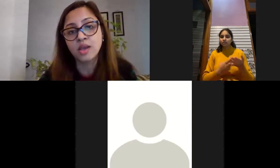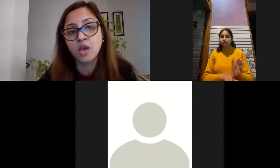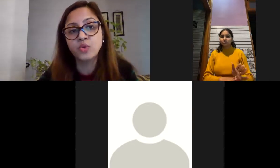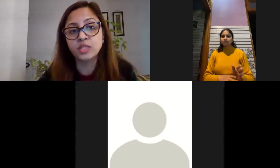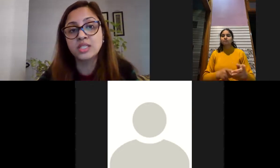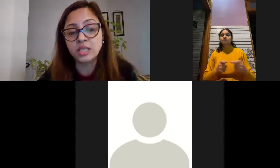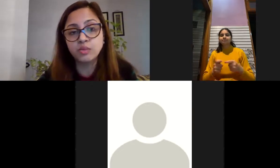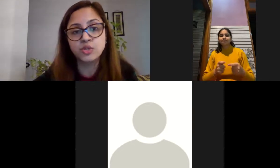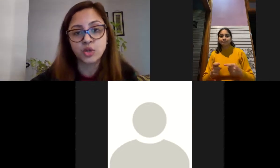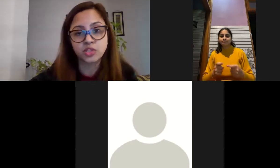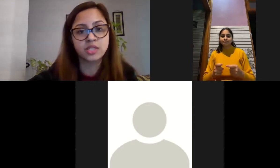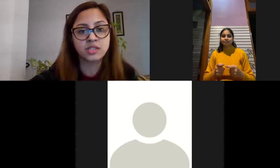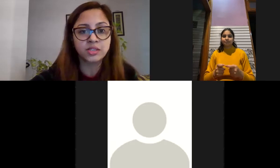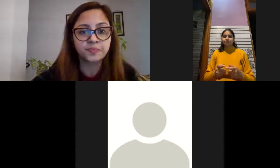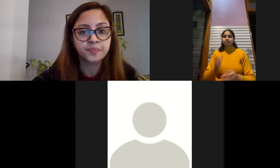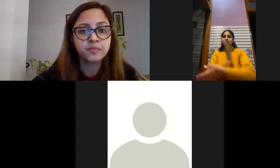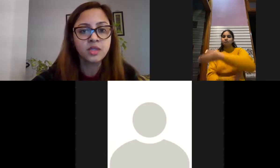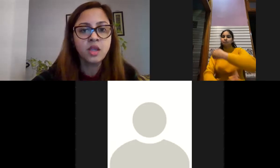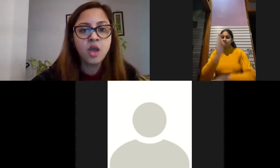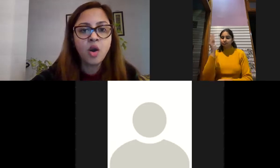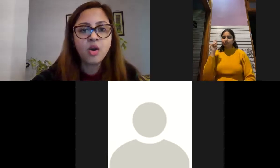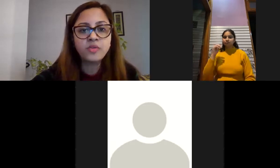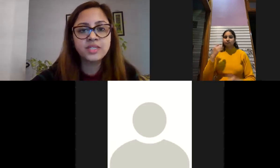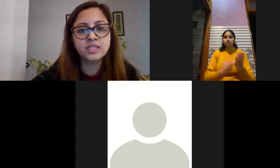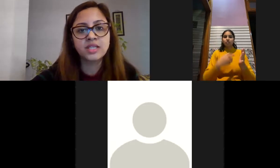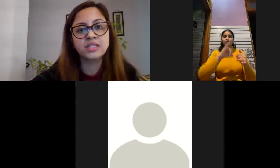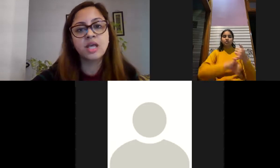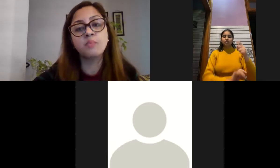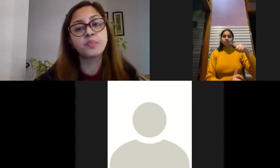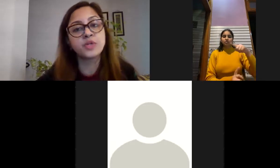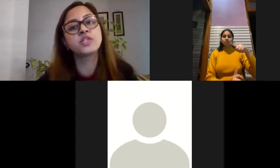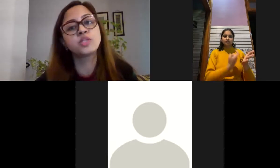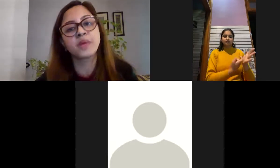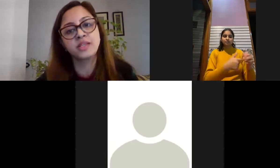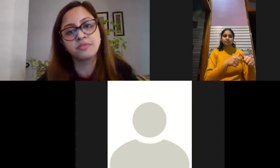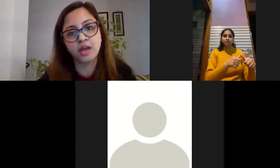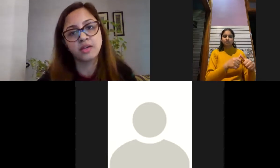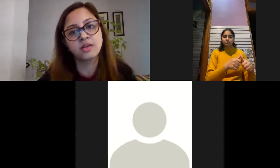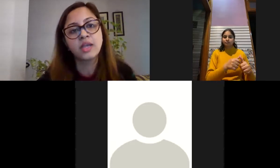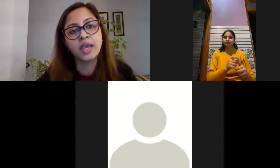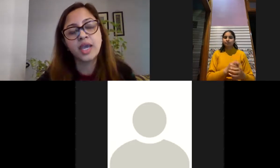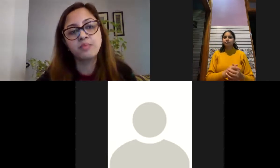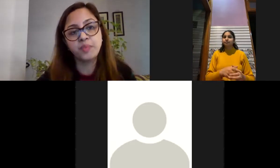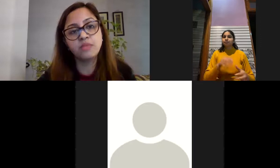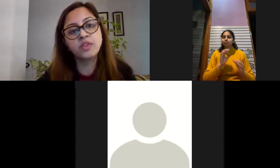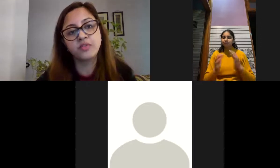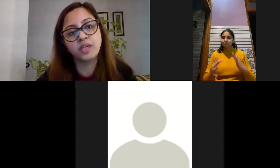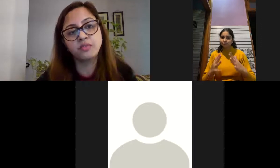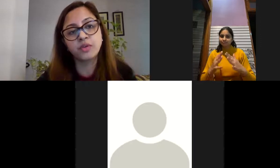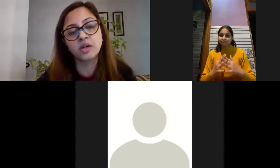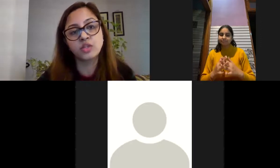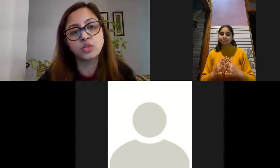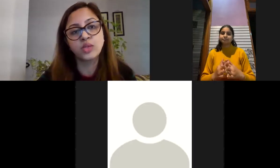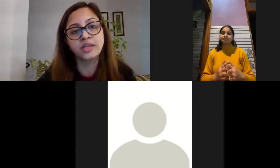settle for disabled Rochester. All of his sins are purged by the fire and pave the